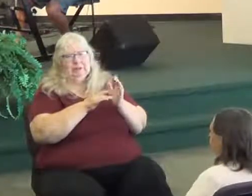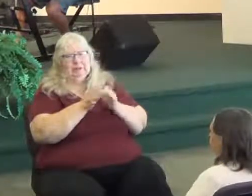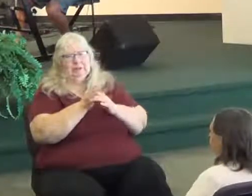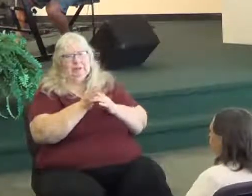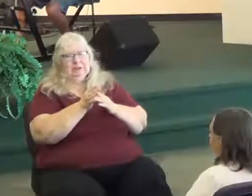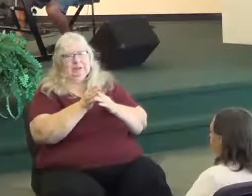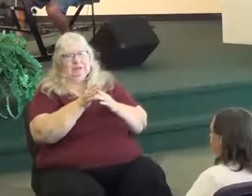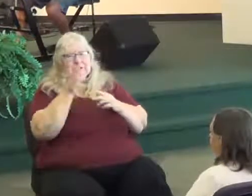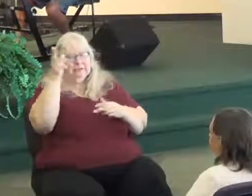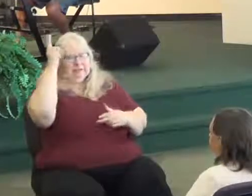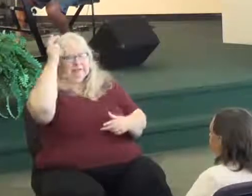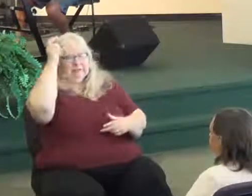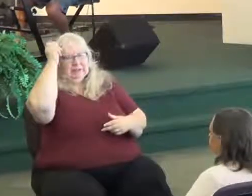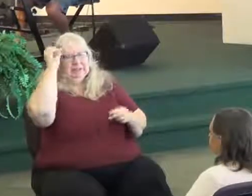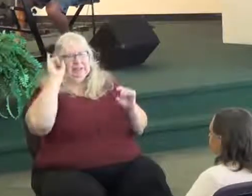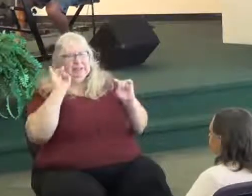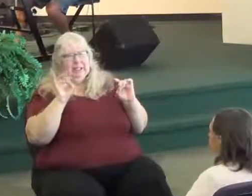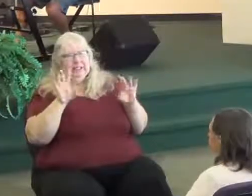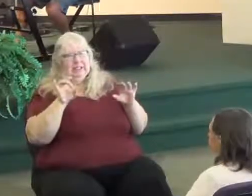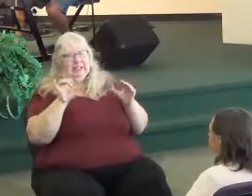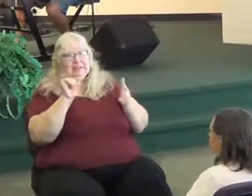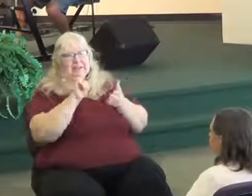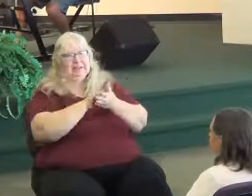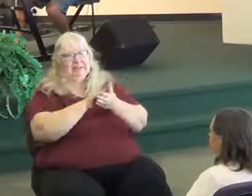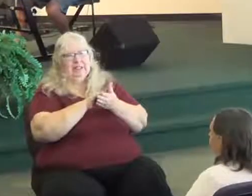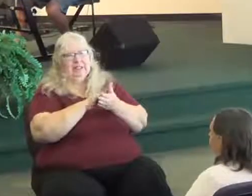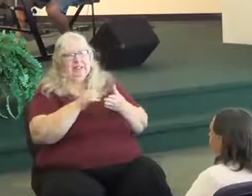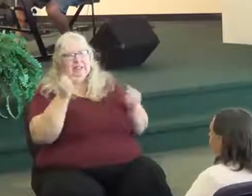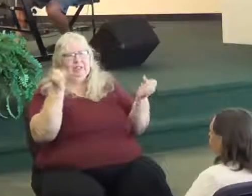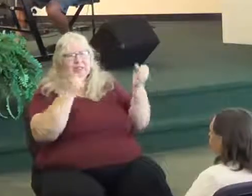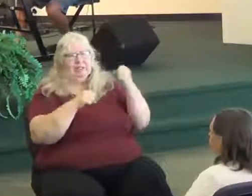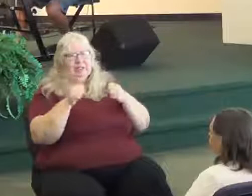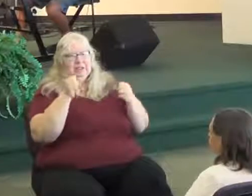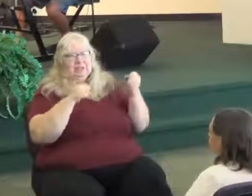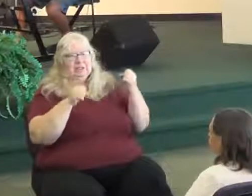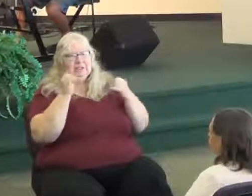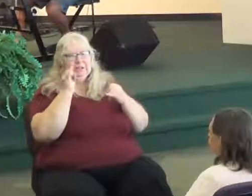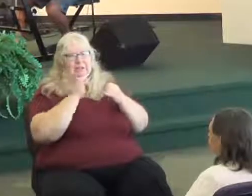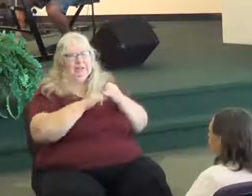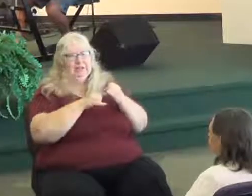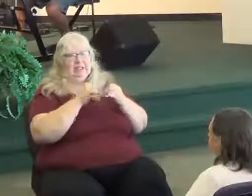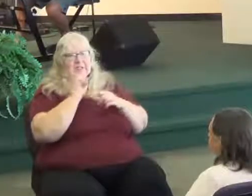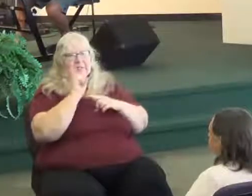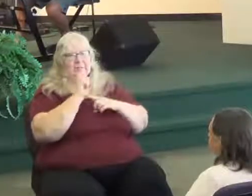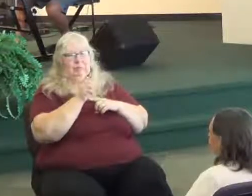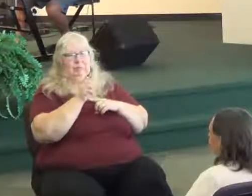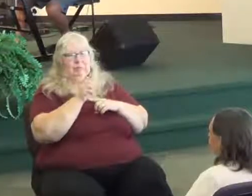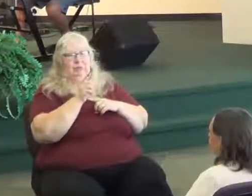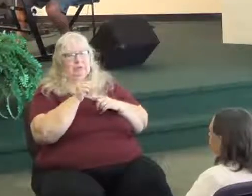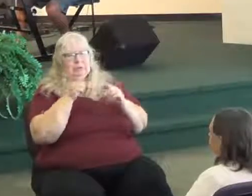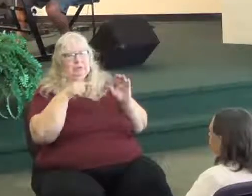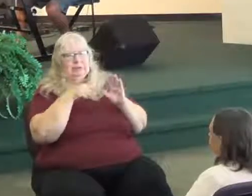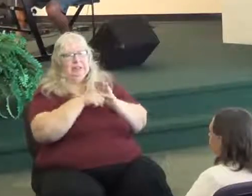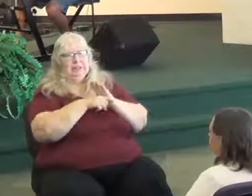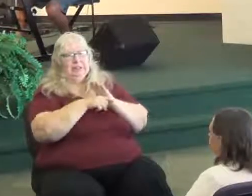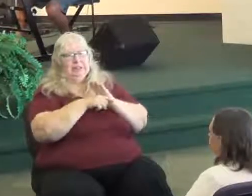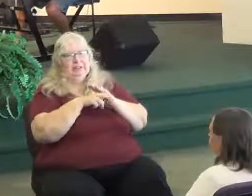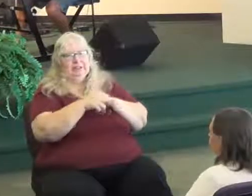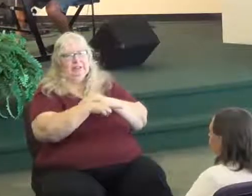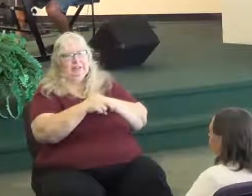that. And he fights right up to the very last second to kill, steal, and